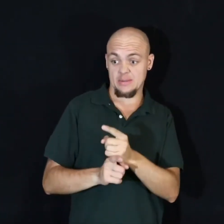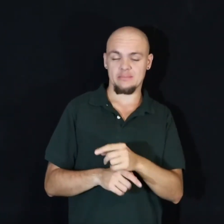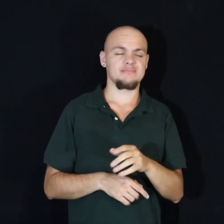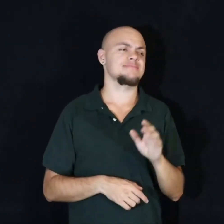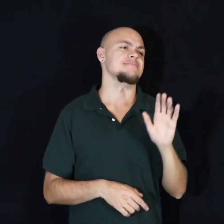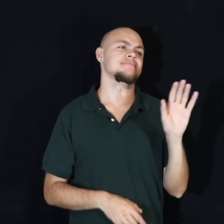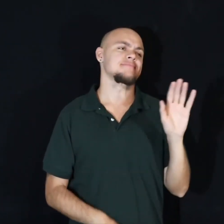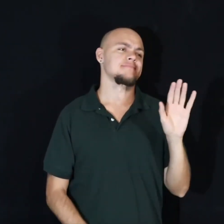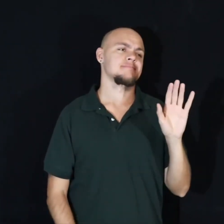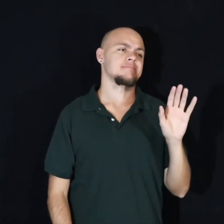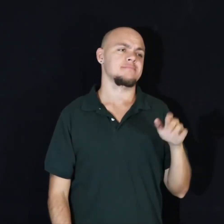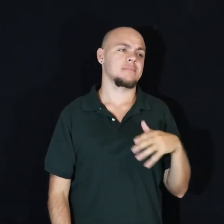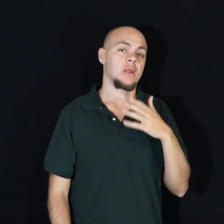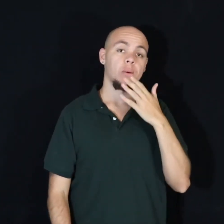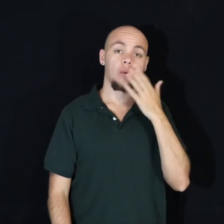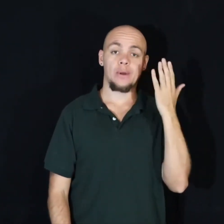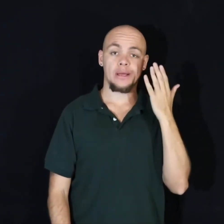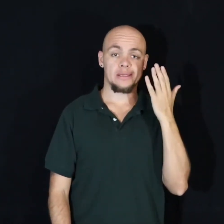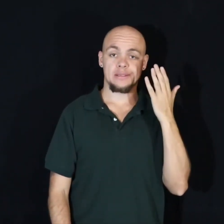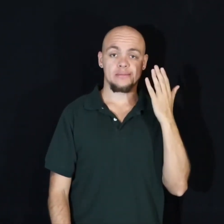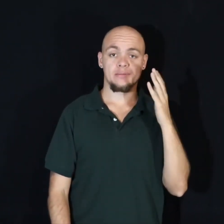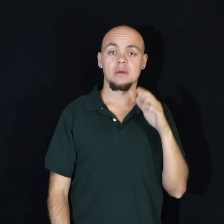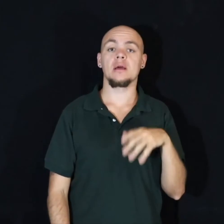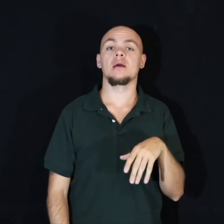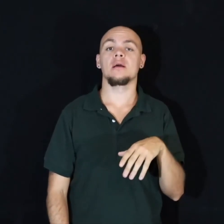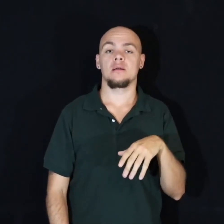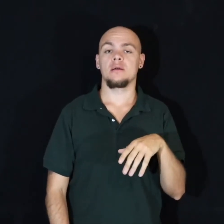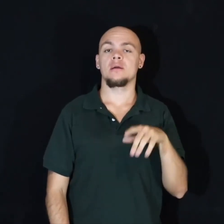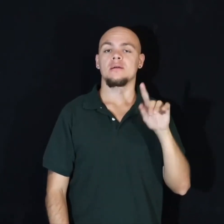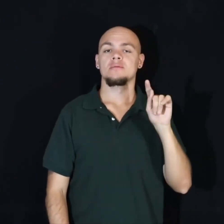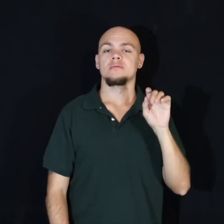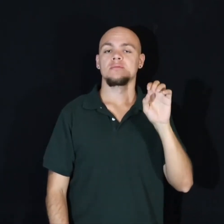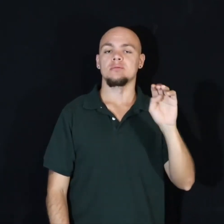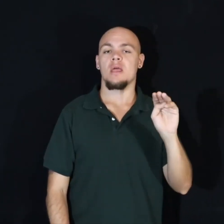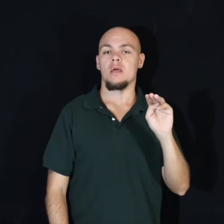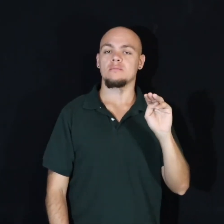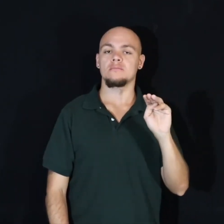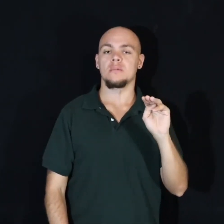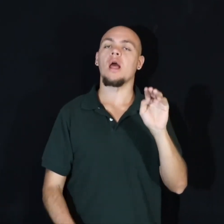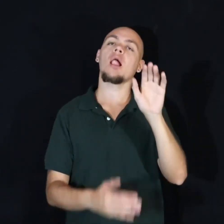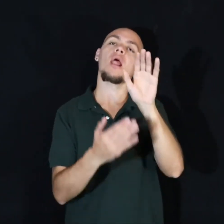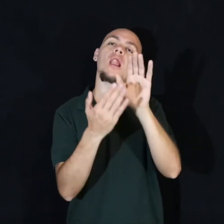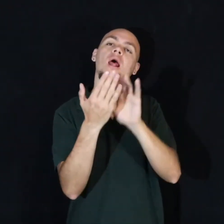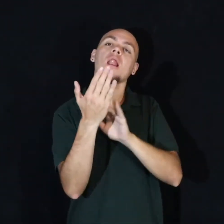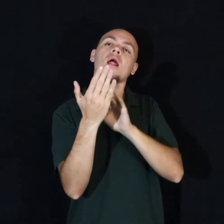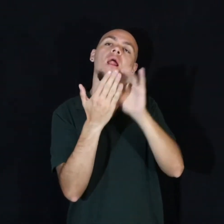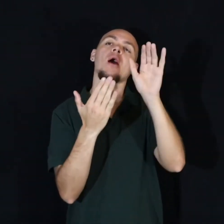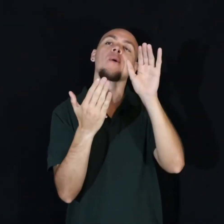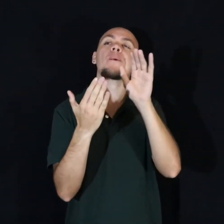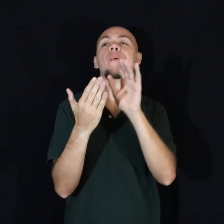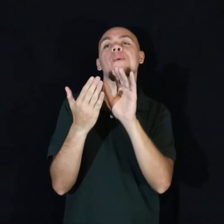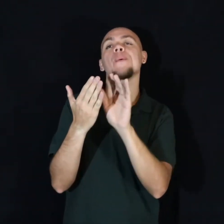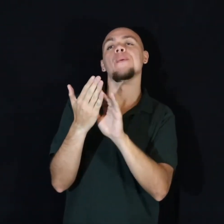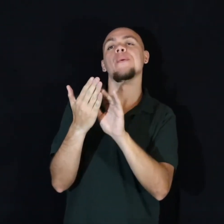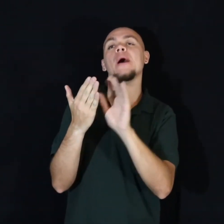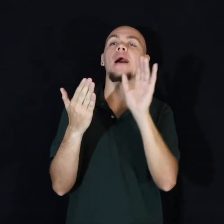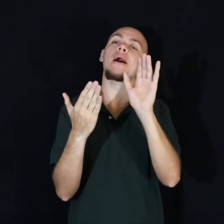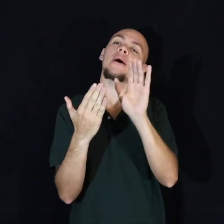answer. Tom surveyed his last touch with an eye of an artist. Then he gave his brush another gentle sweep and surveyed the result